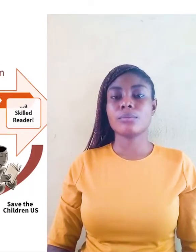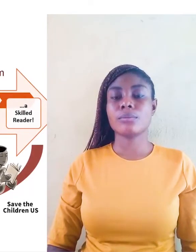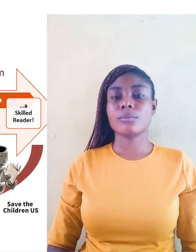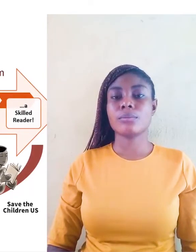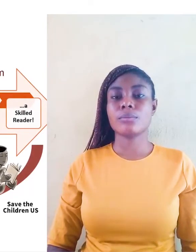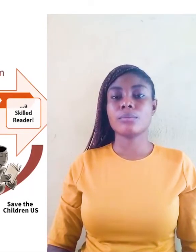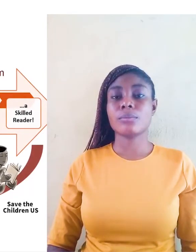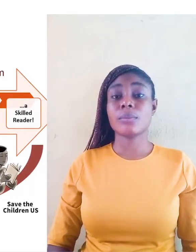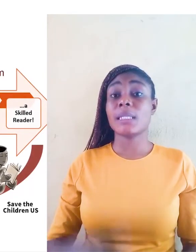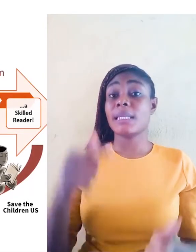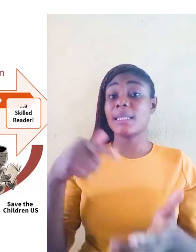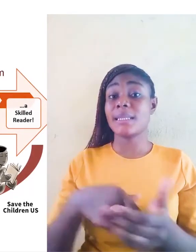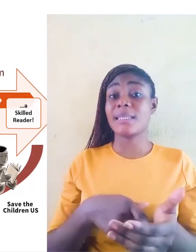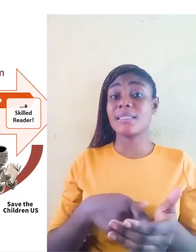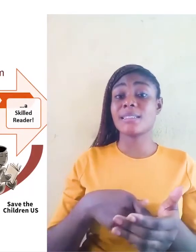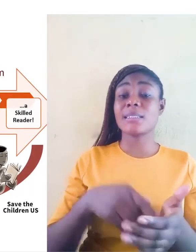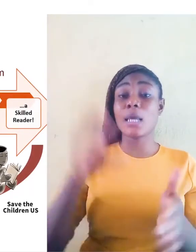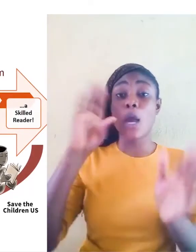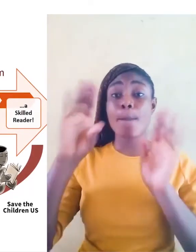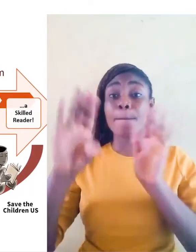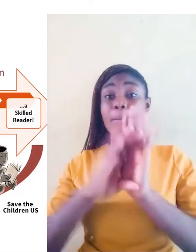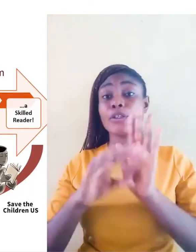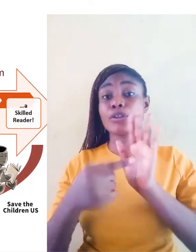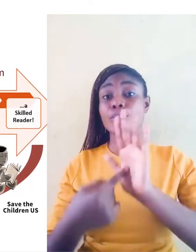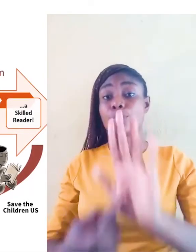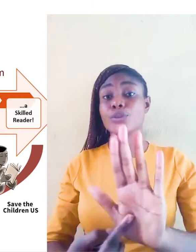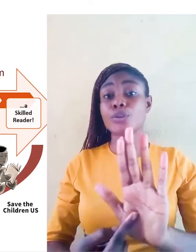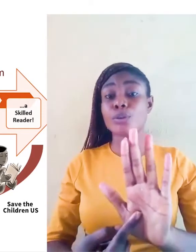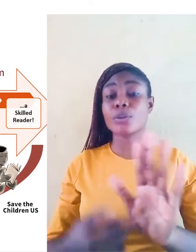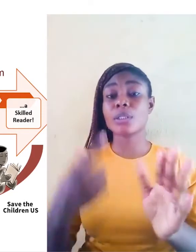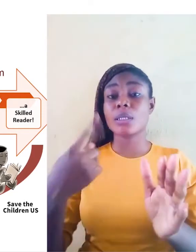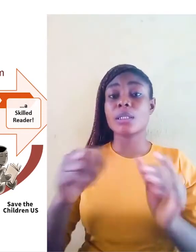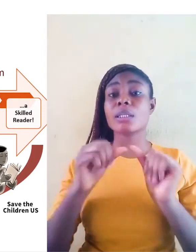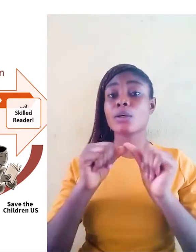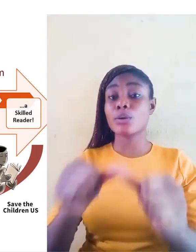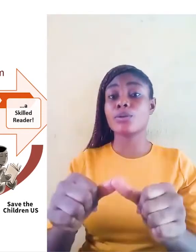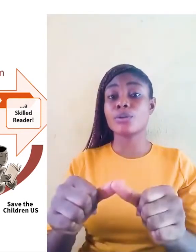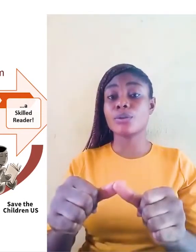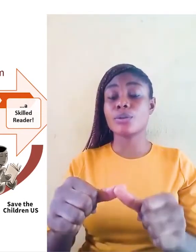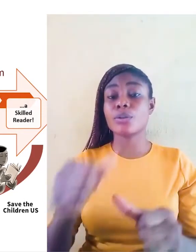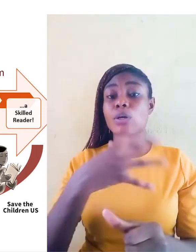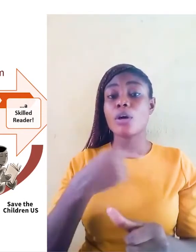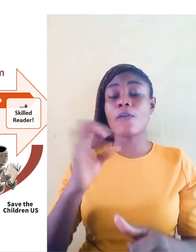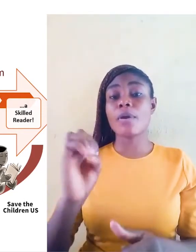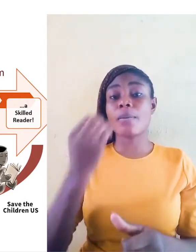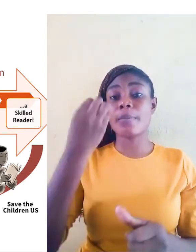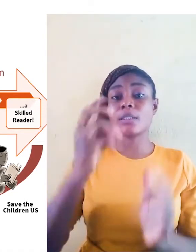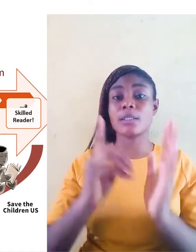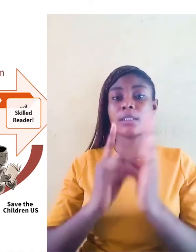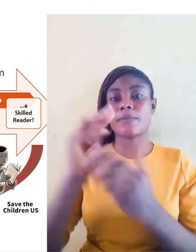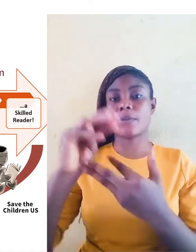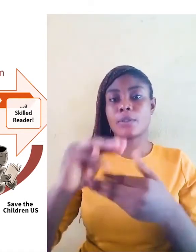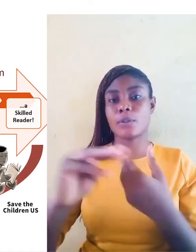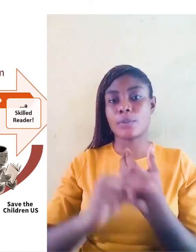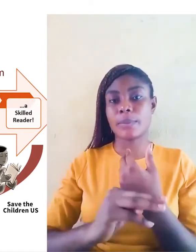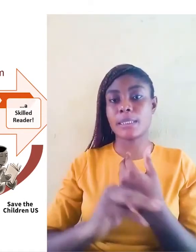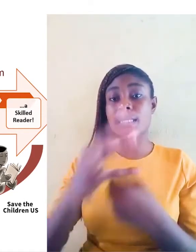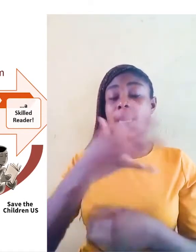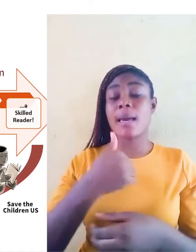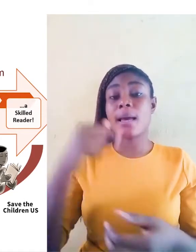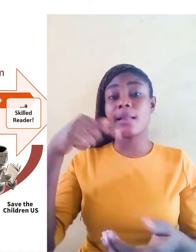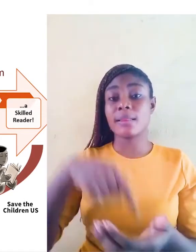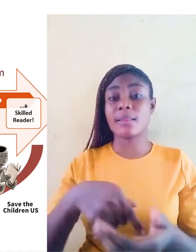This infograph demonstrates the continuum of emergent literacy development, and this